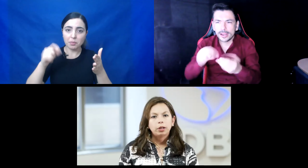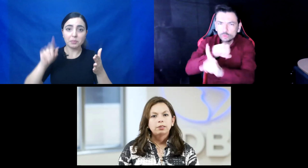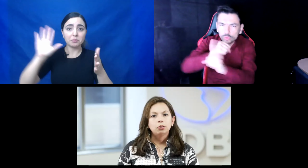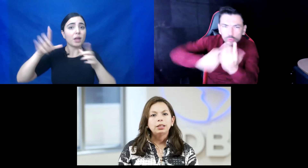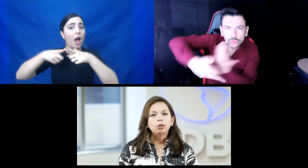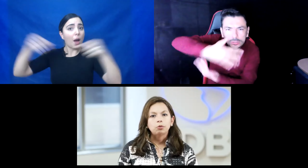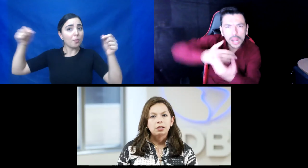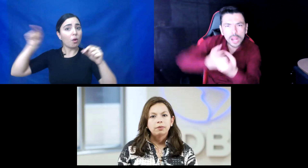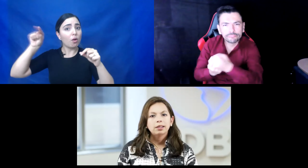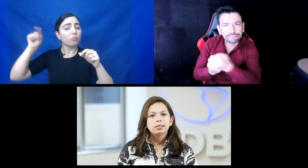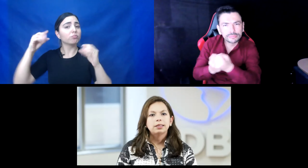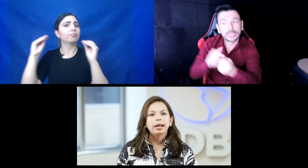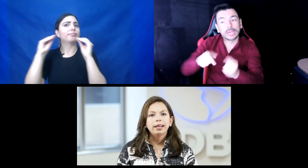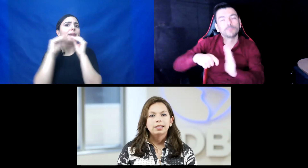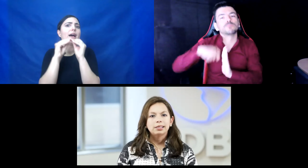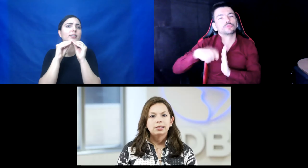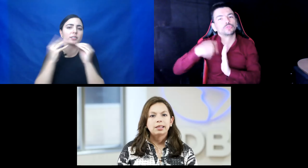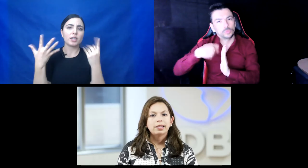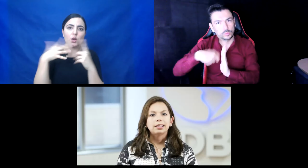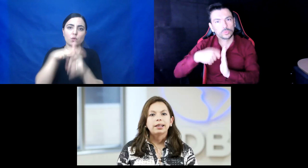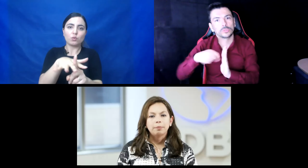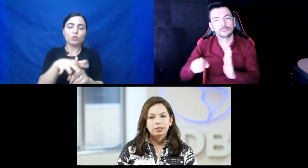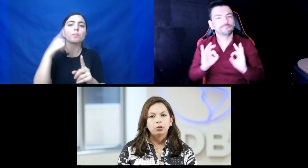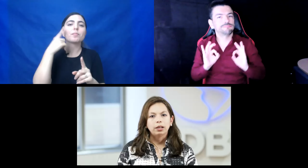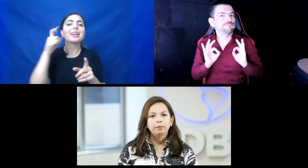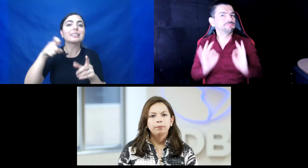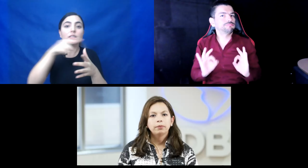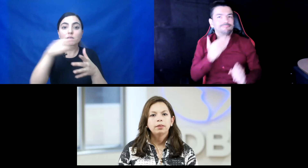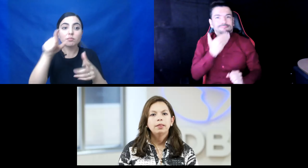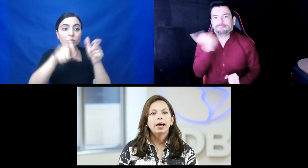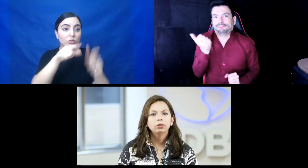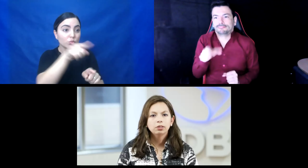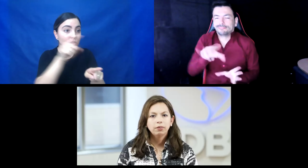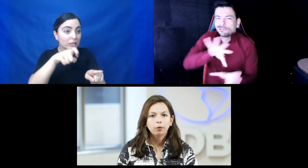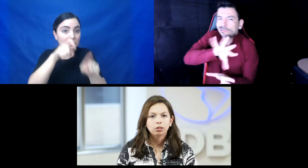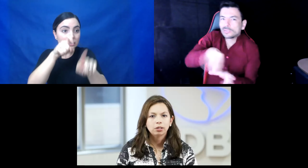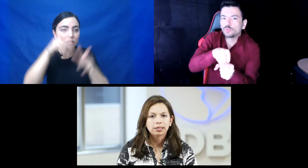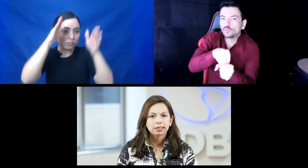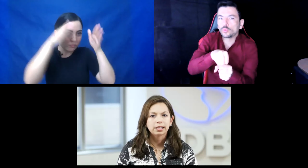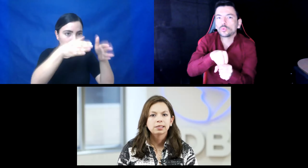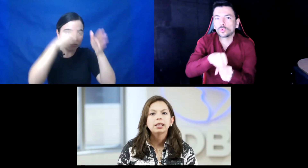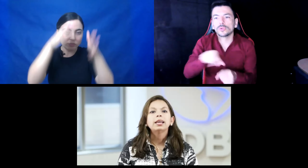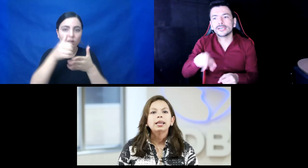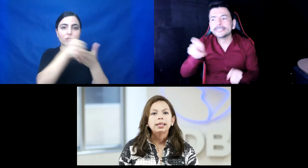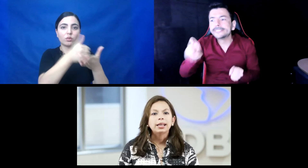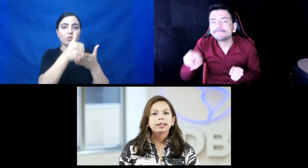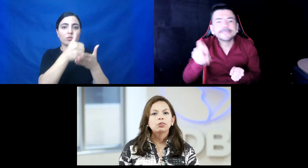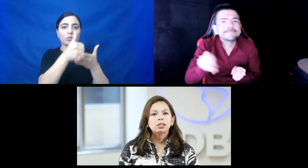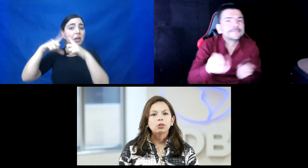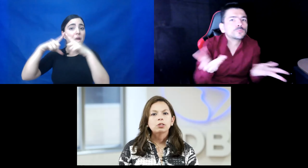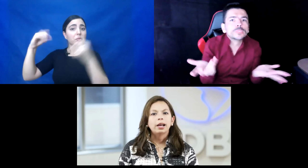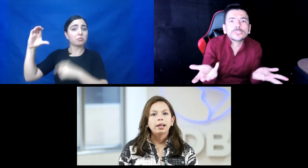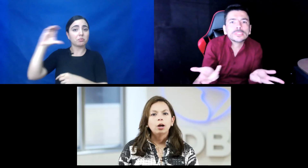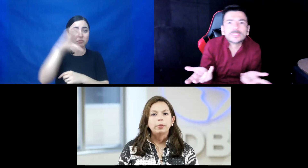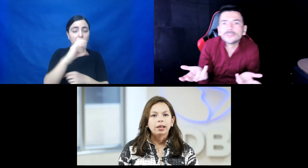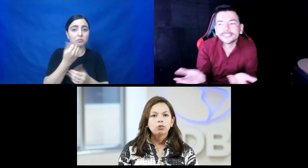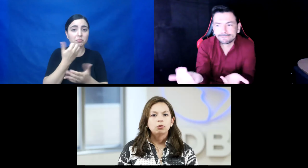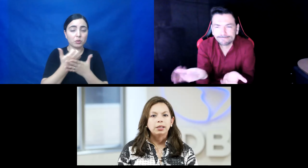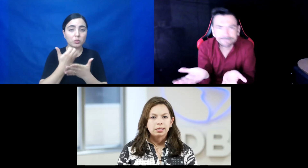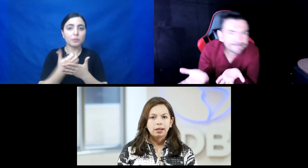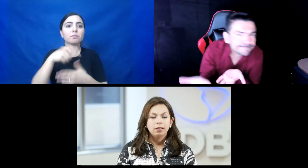project has been designed, implemented, and verified, and has been established in different locations.